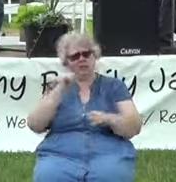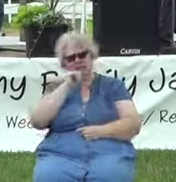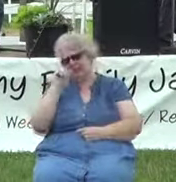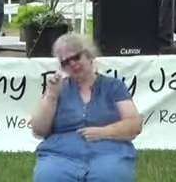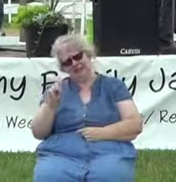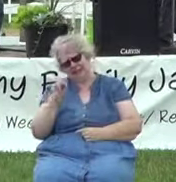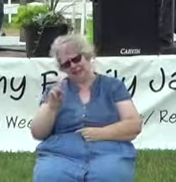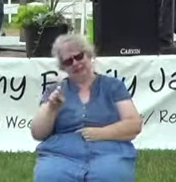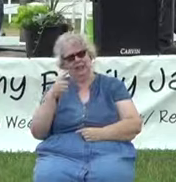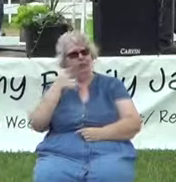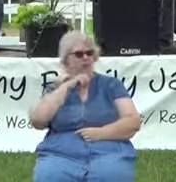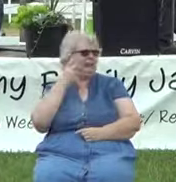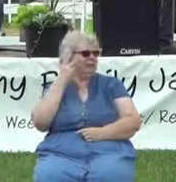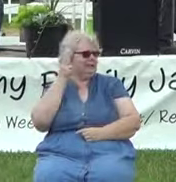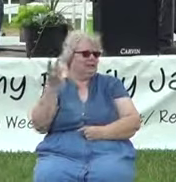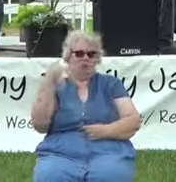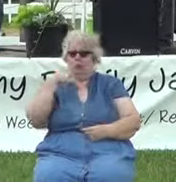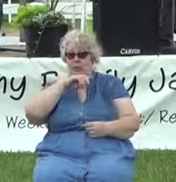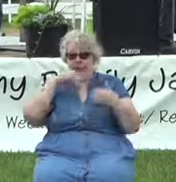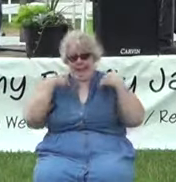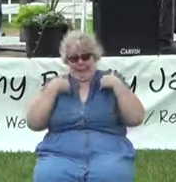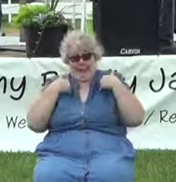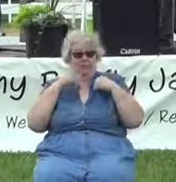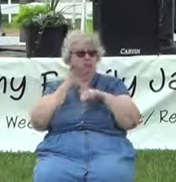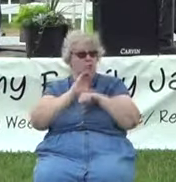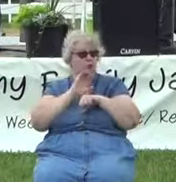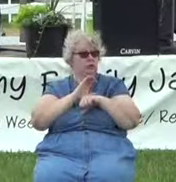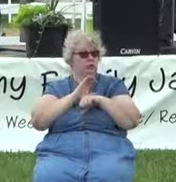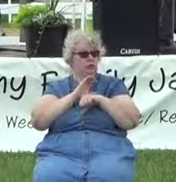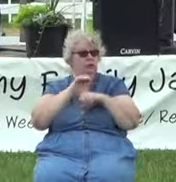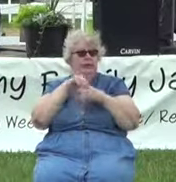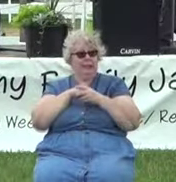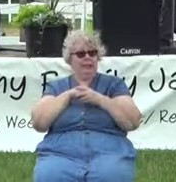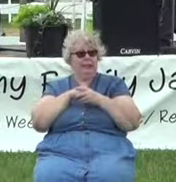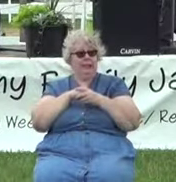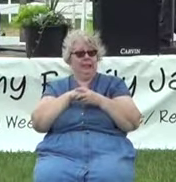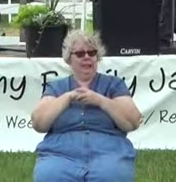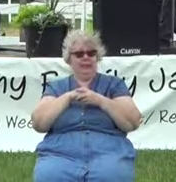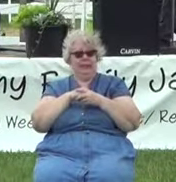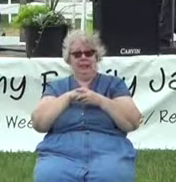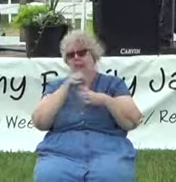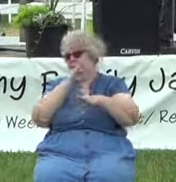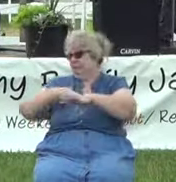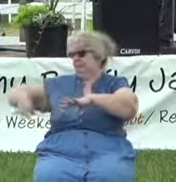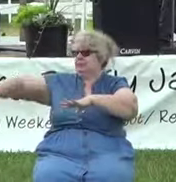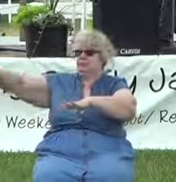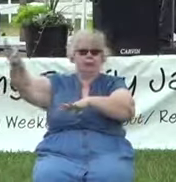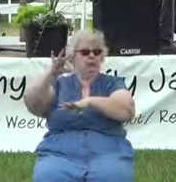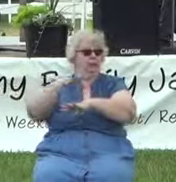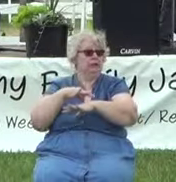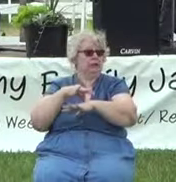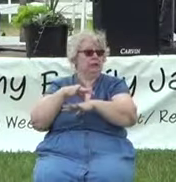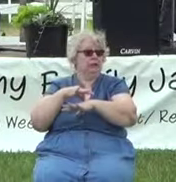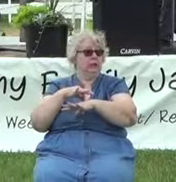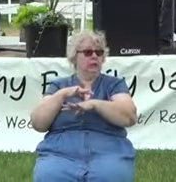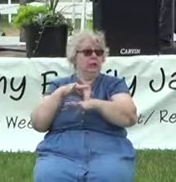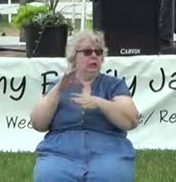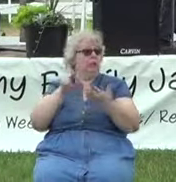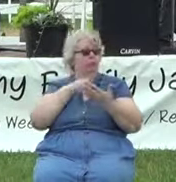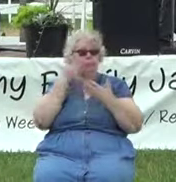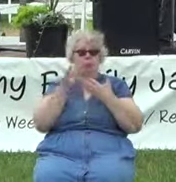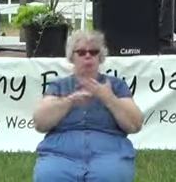can see right now, we can hold church right here in a grassy field. Programs for the kids. We